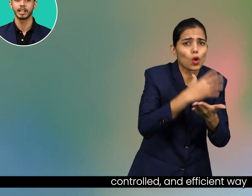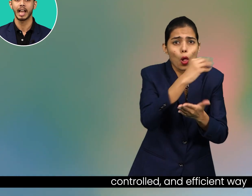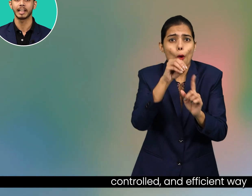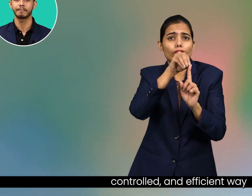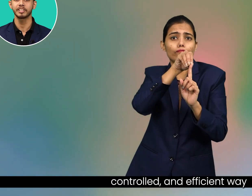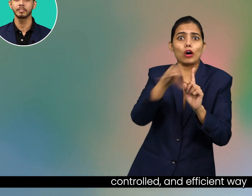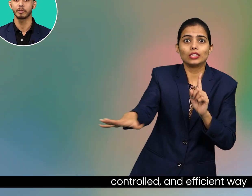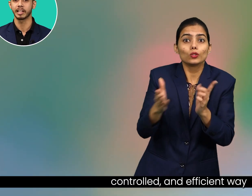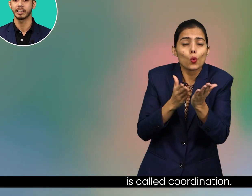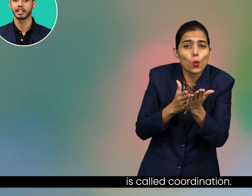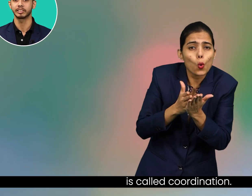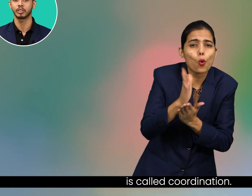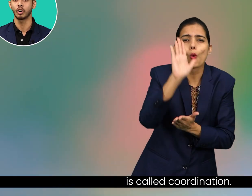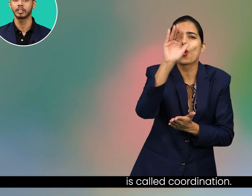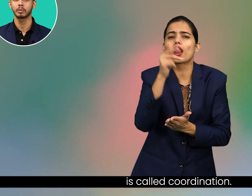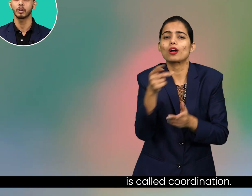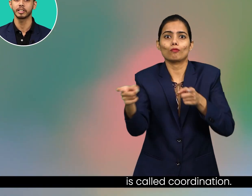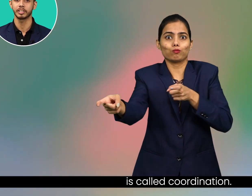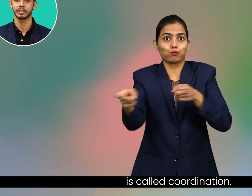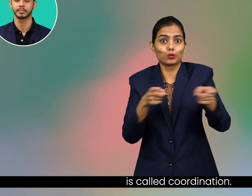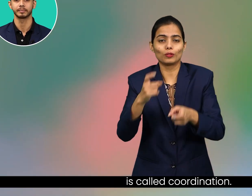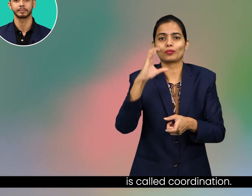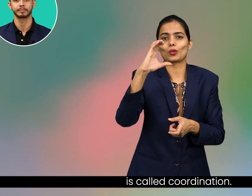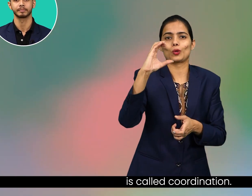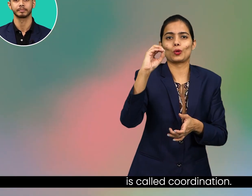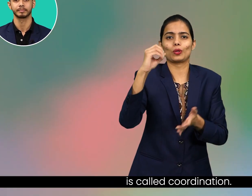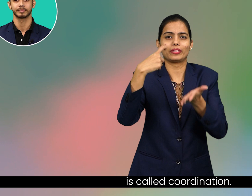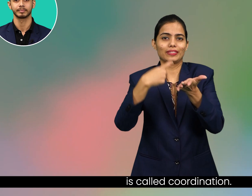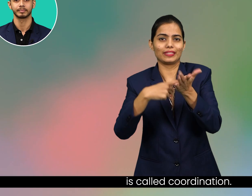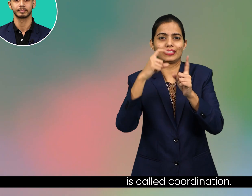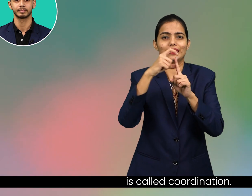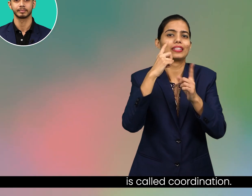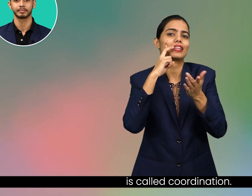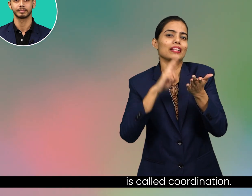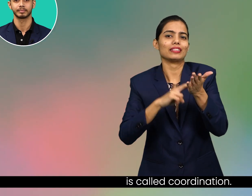controlled and efficient way is called coordination.